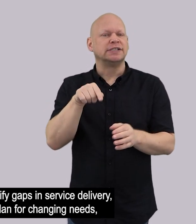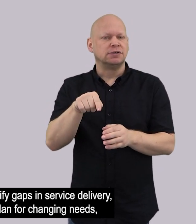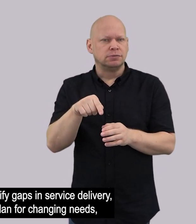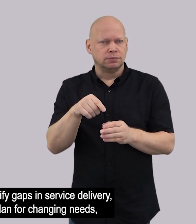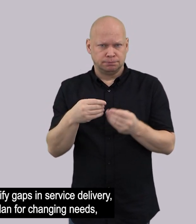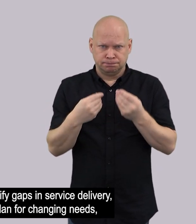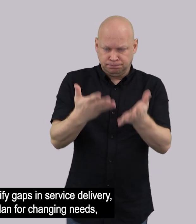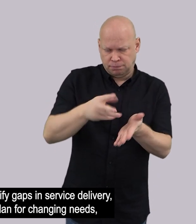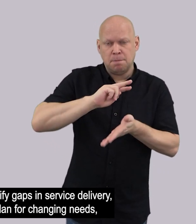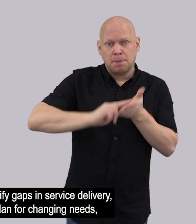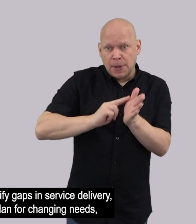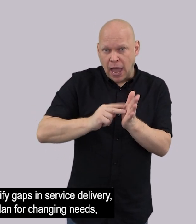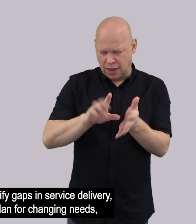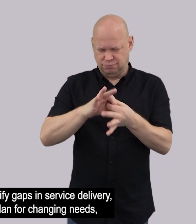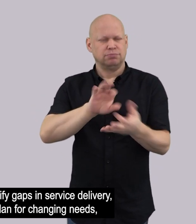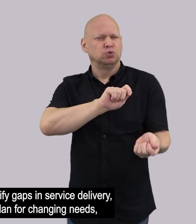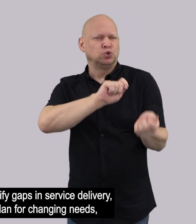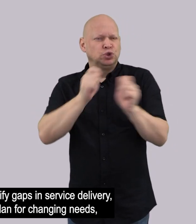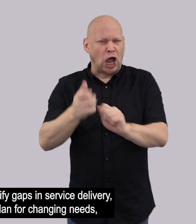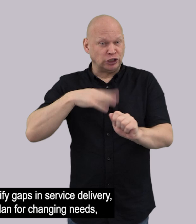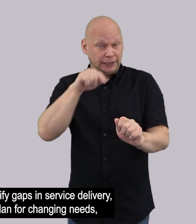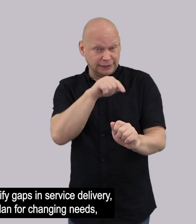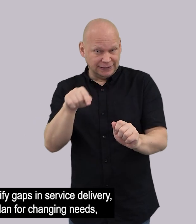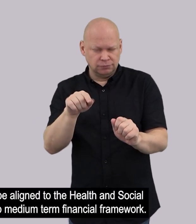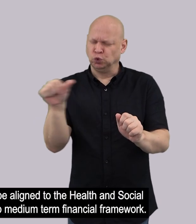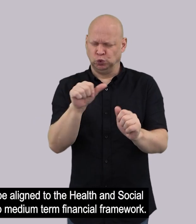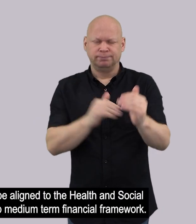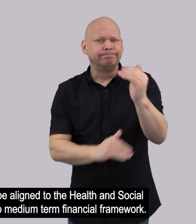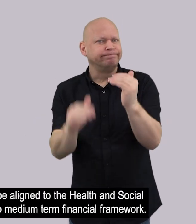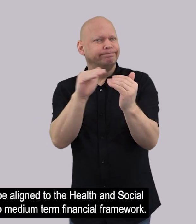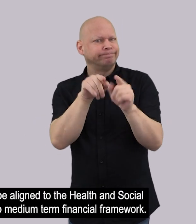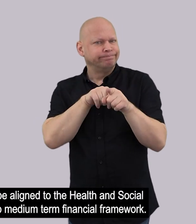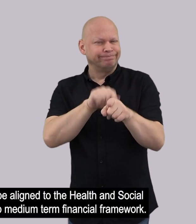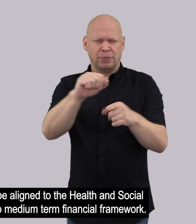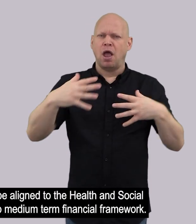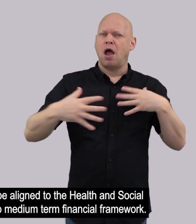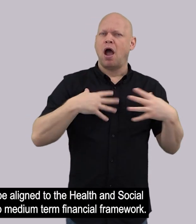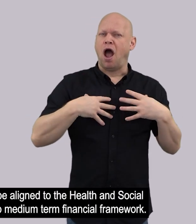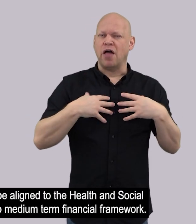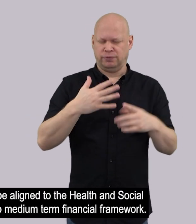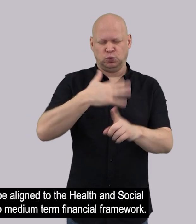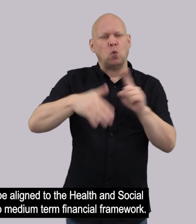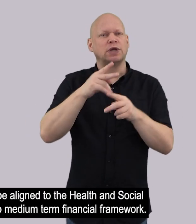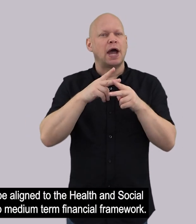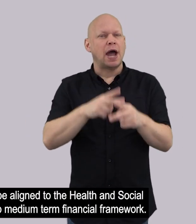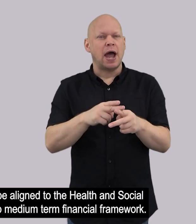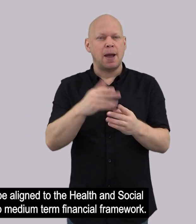delivery, plan for changing needs, and should be aligned to health and social care portfolio medium-term financial framework.